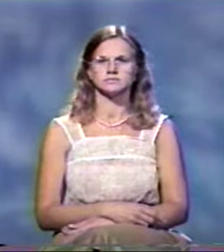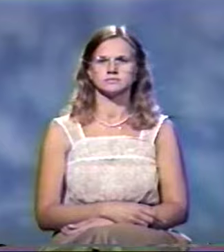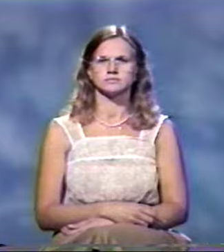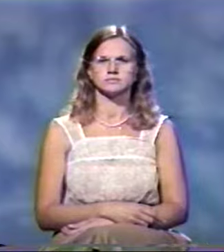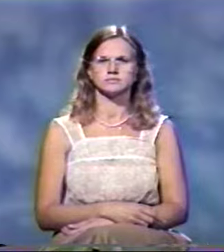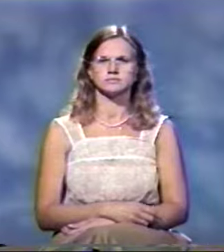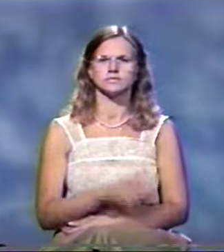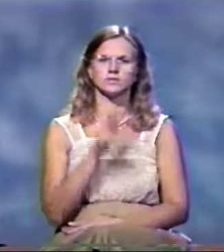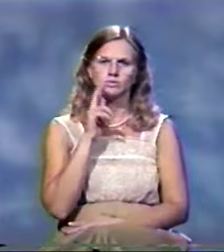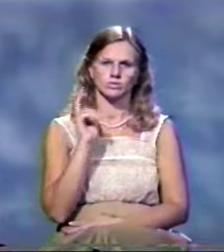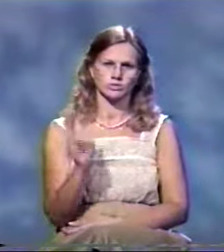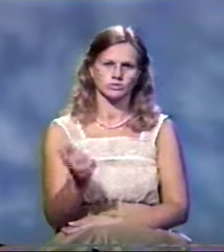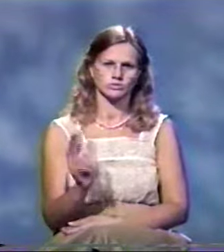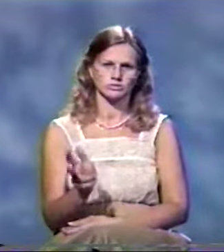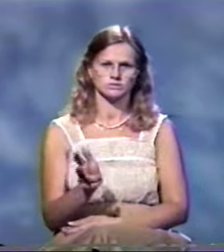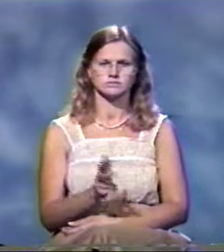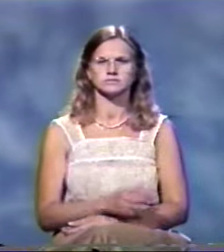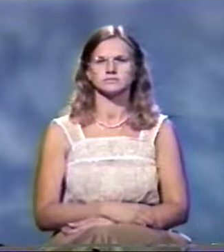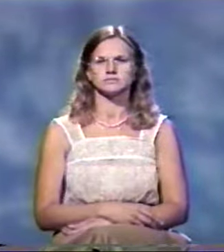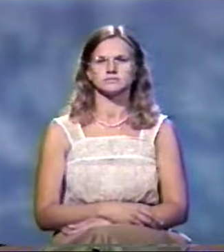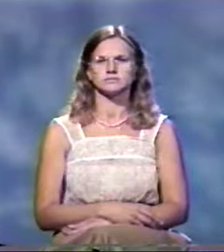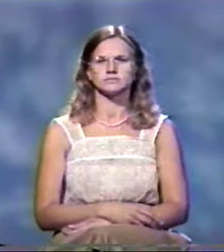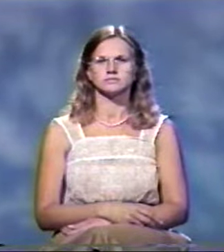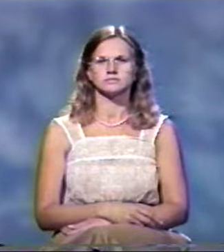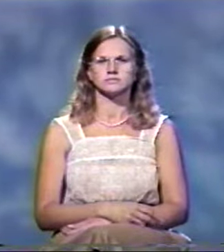30 years old, 90 years old,